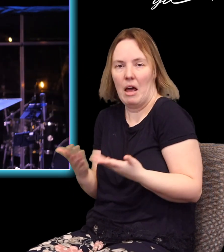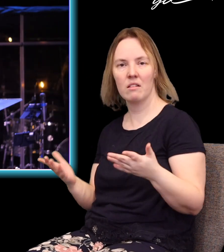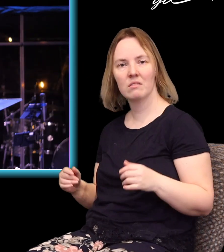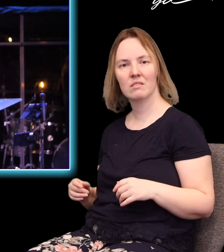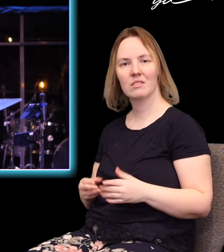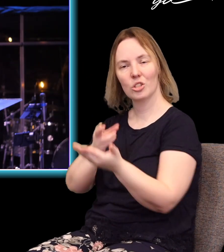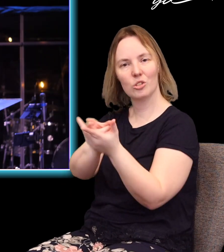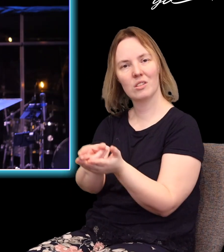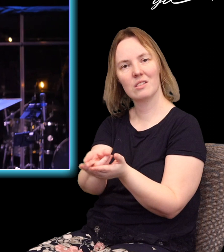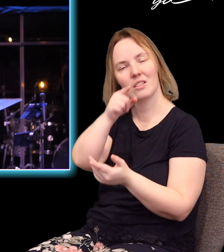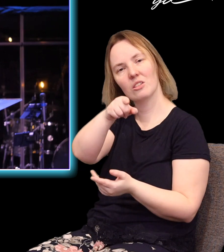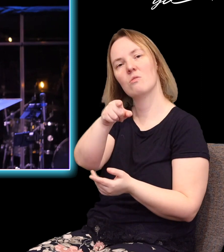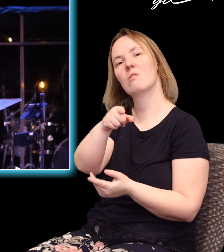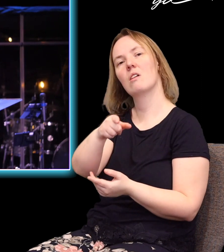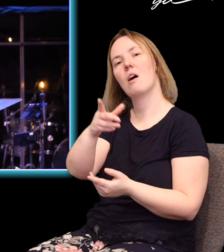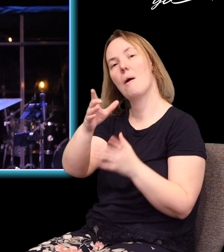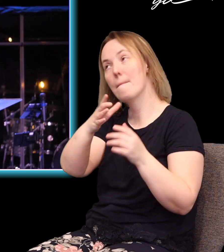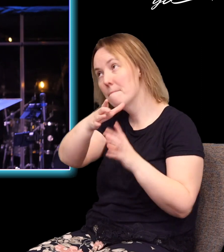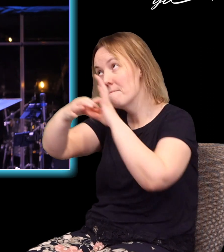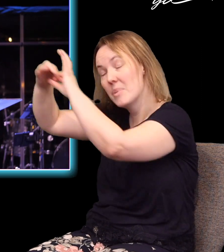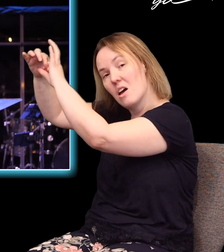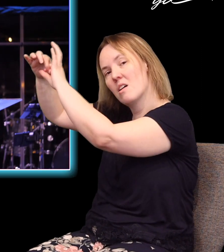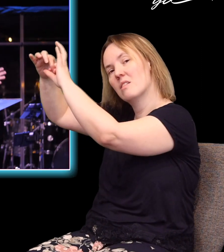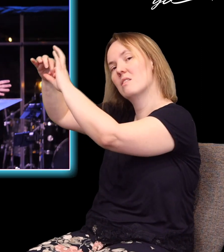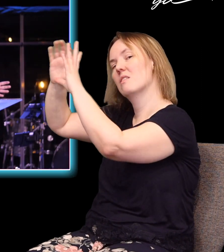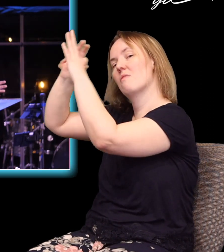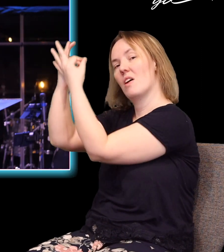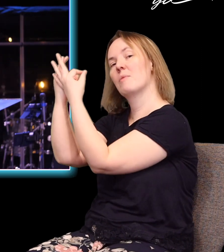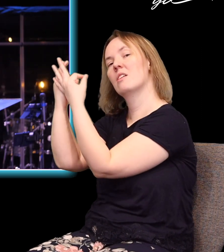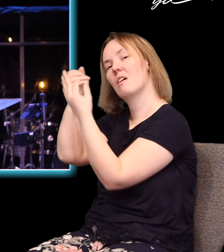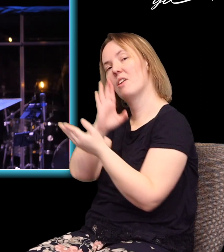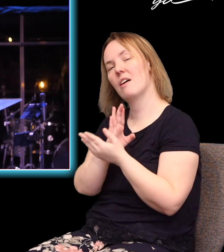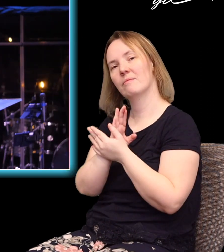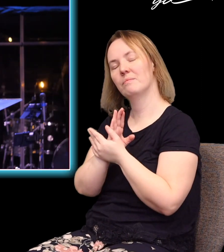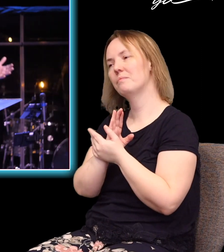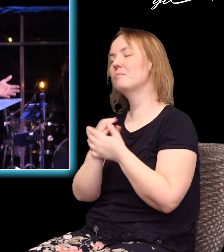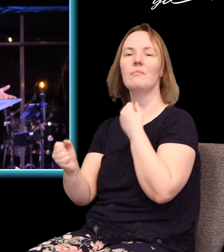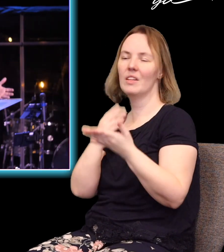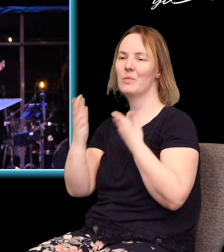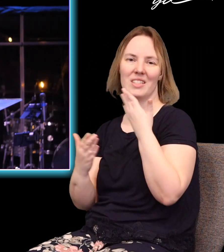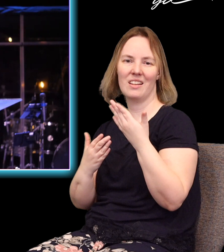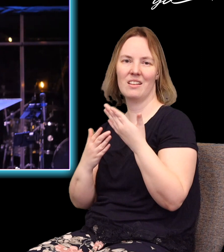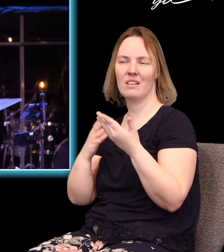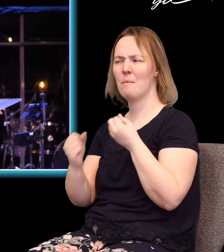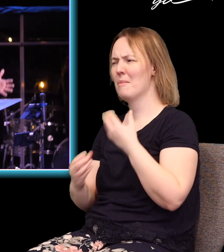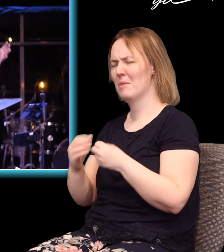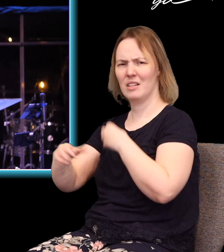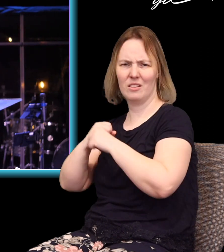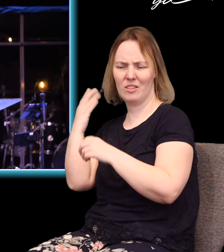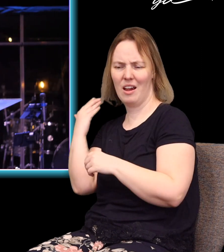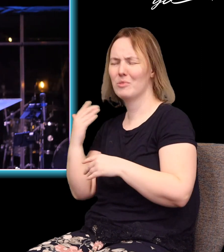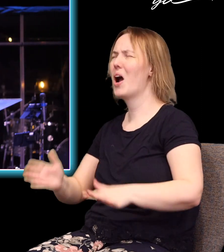doesn't matter. The truth is you belong to the family of God. We used to sing it many, many years ago. I'm so